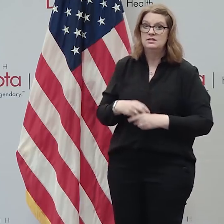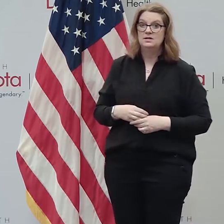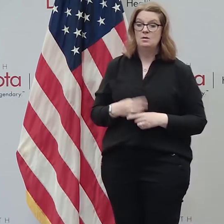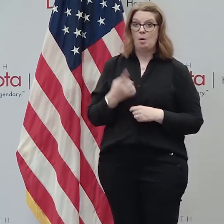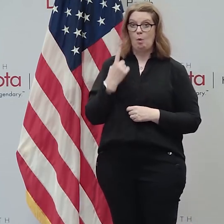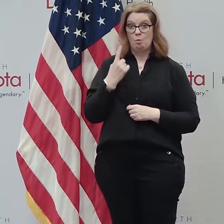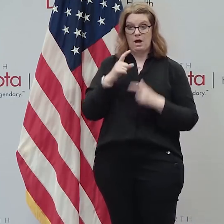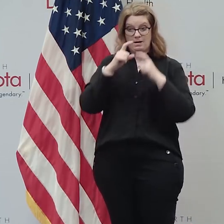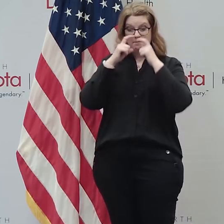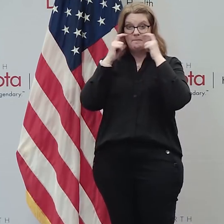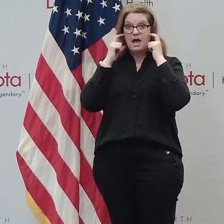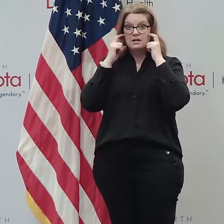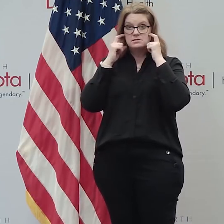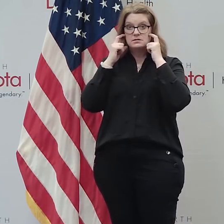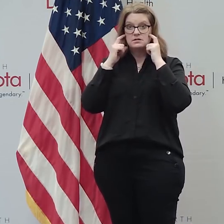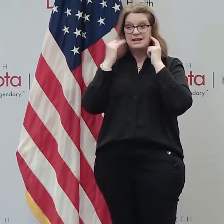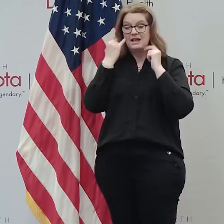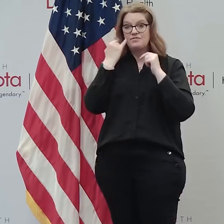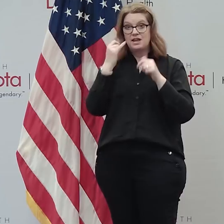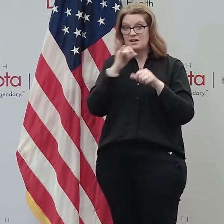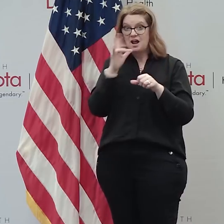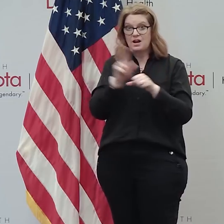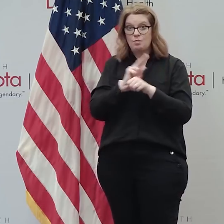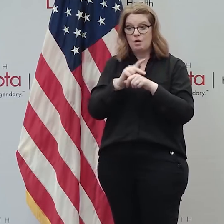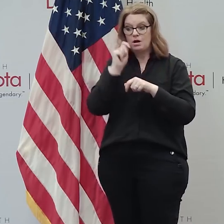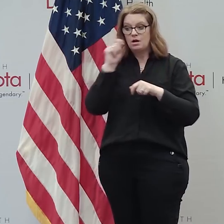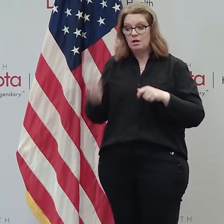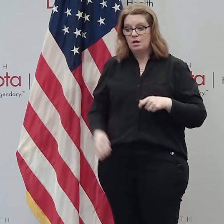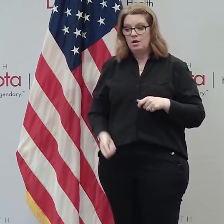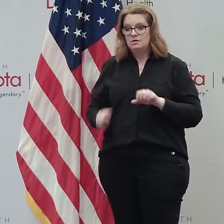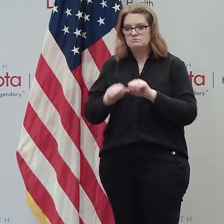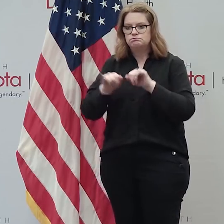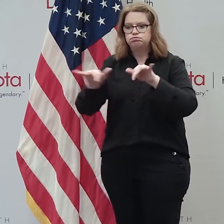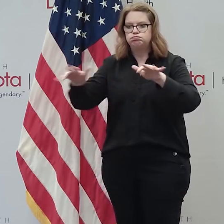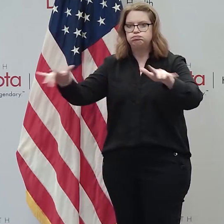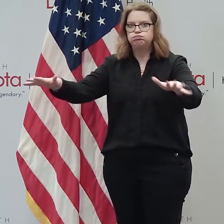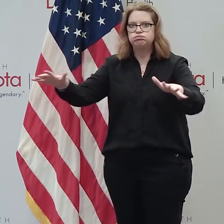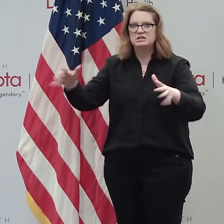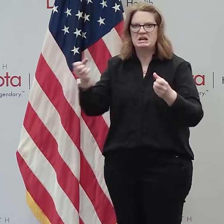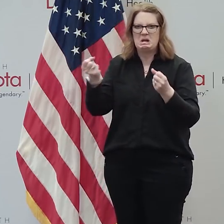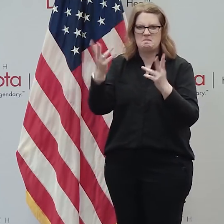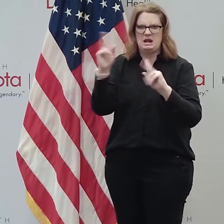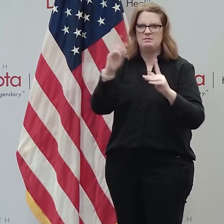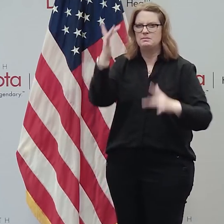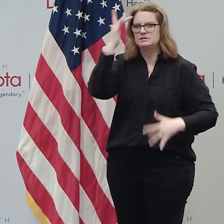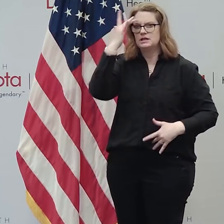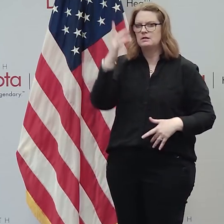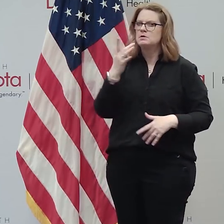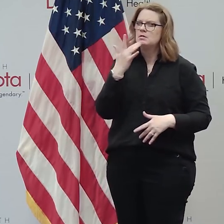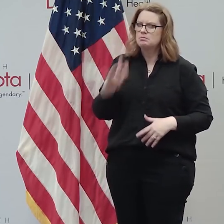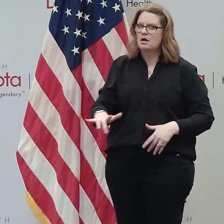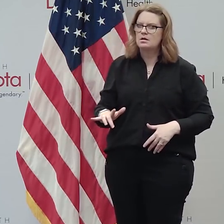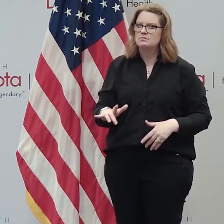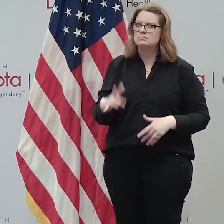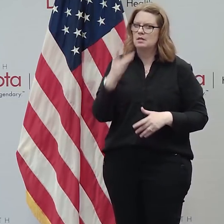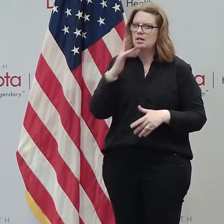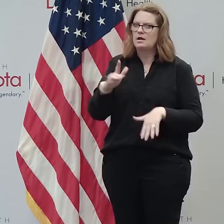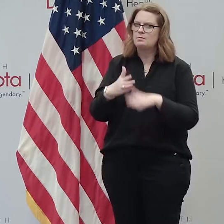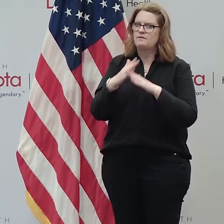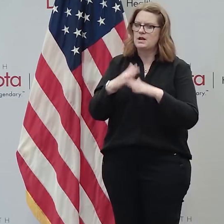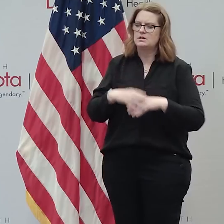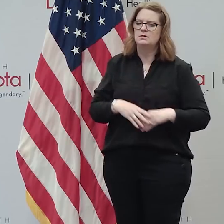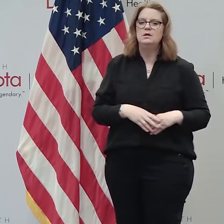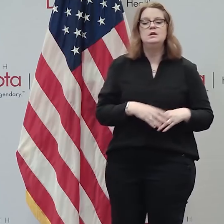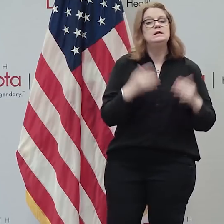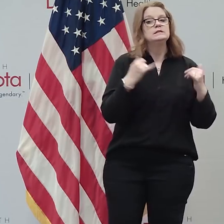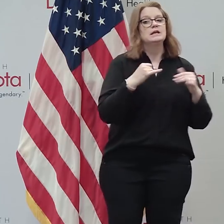outbreak like some other states had. So way to go, North Dakota Corrections team at all 5 of your locations. Today